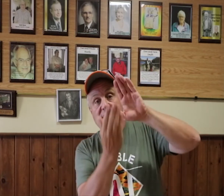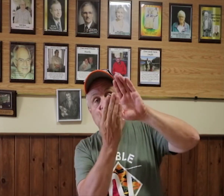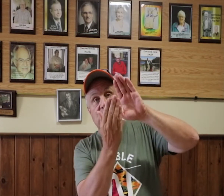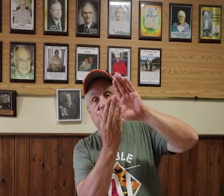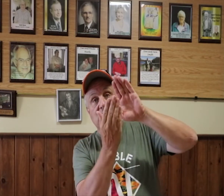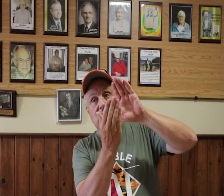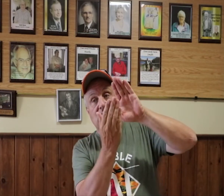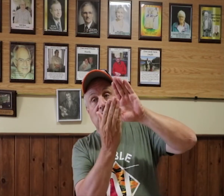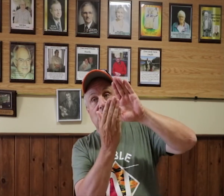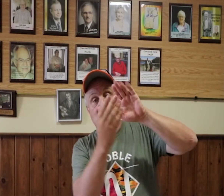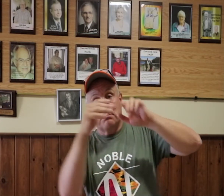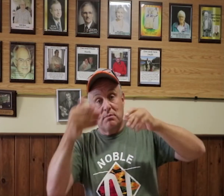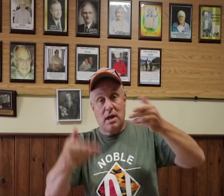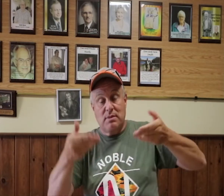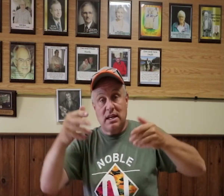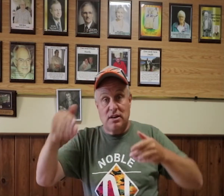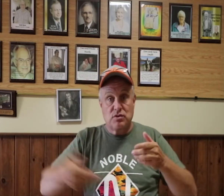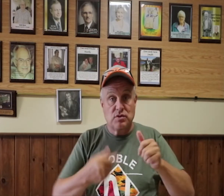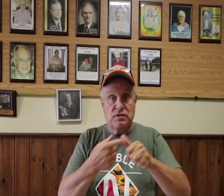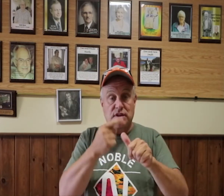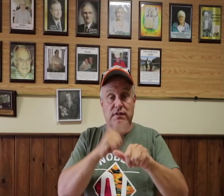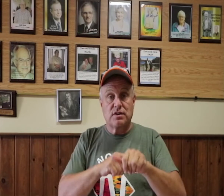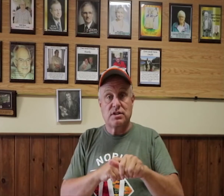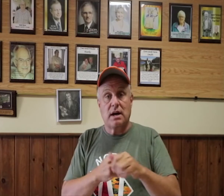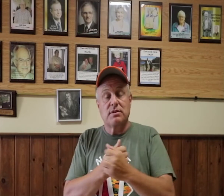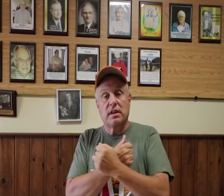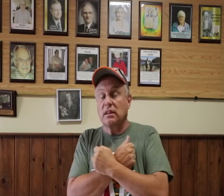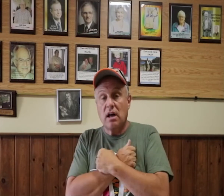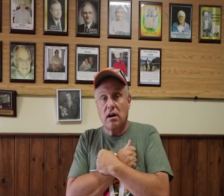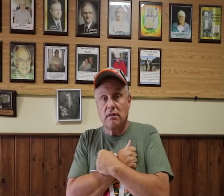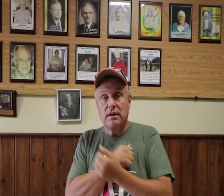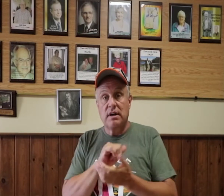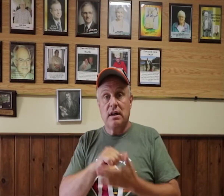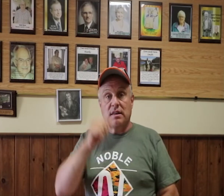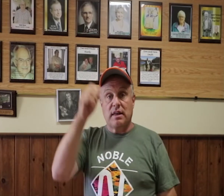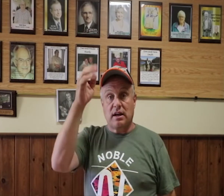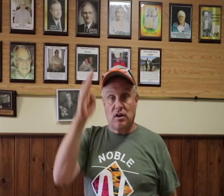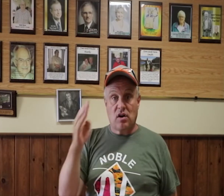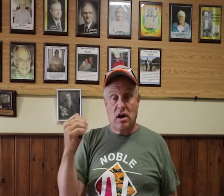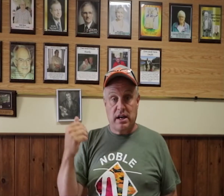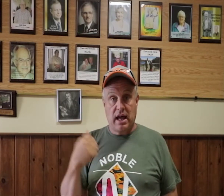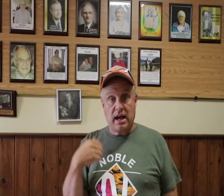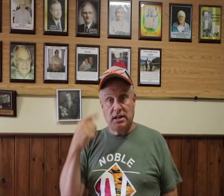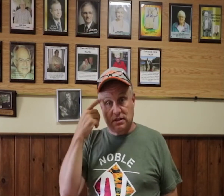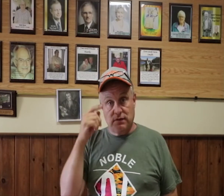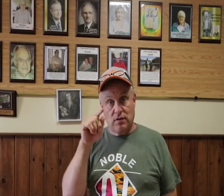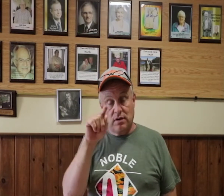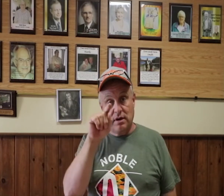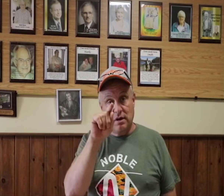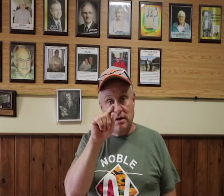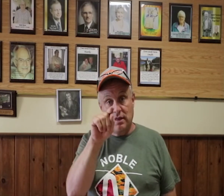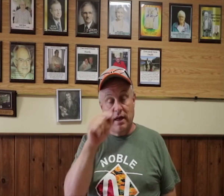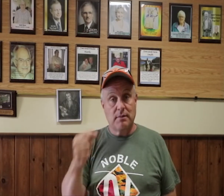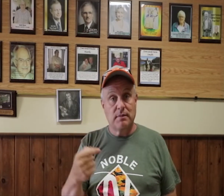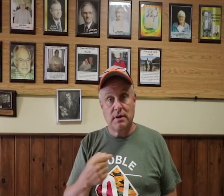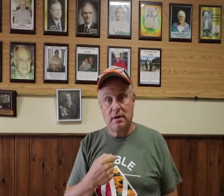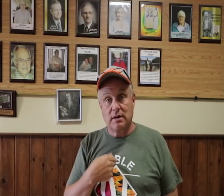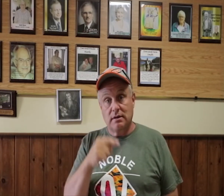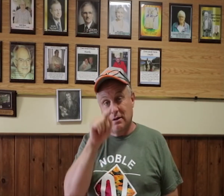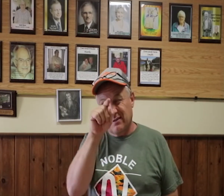to face and be maybe introduced for the first time to the love that God has for them, for